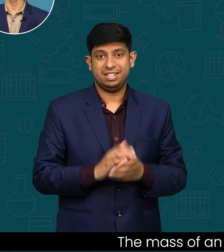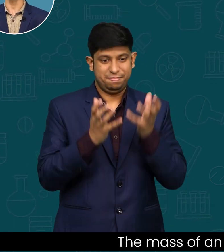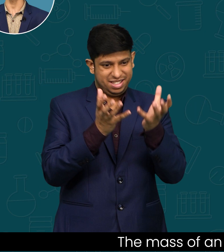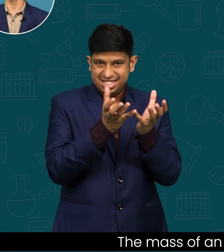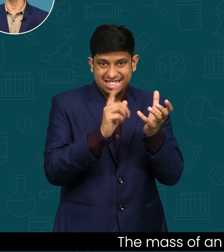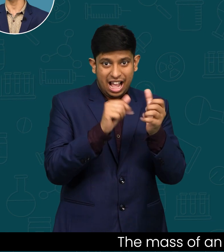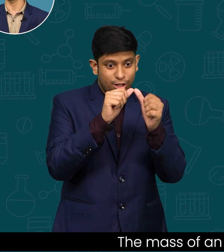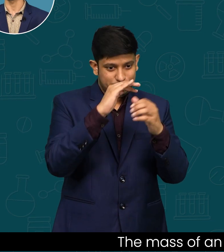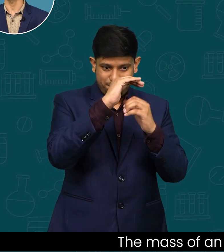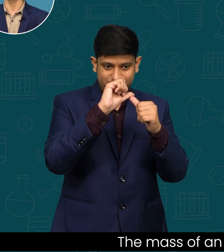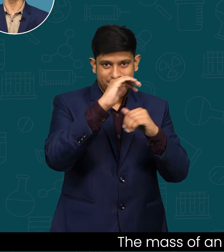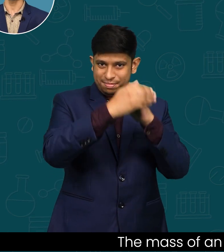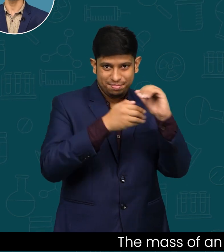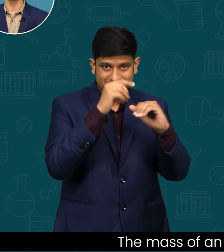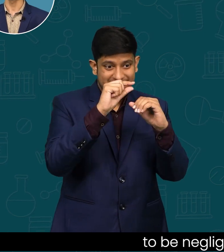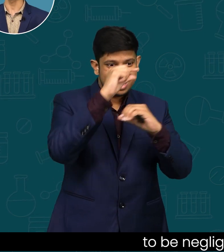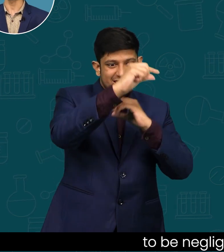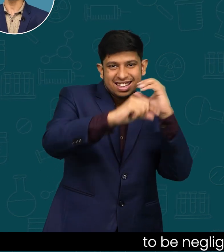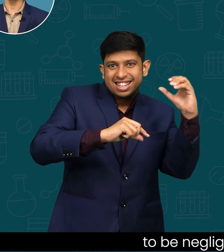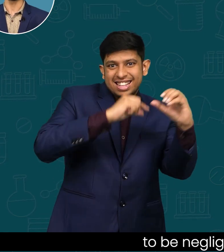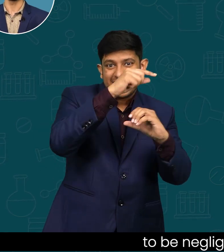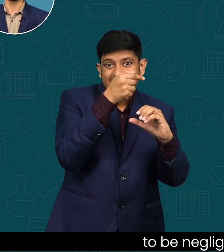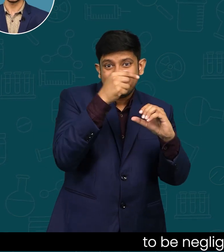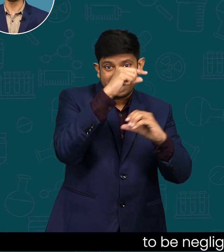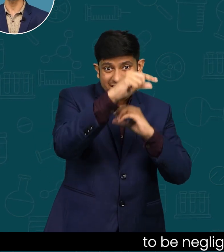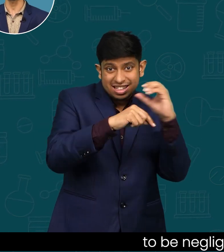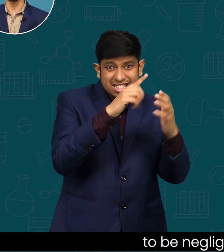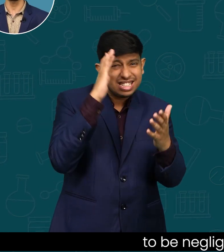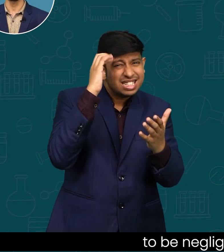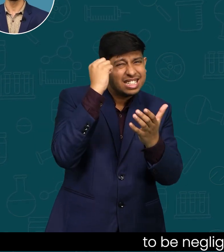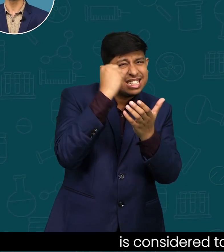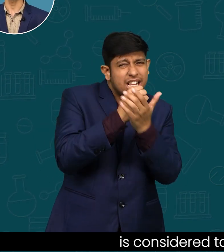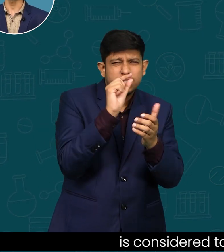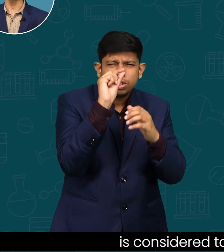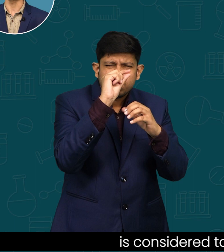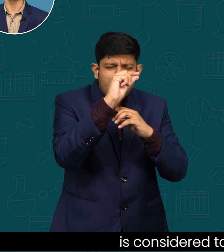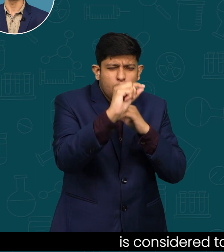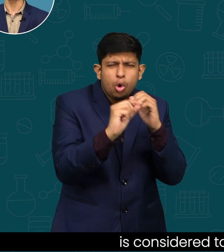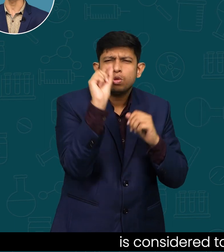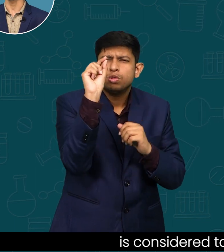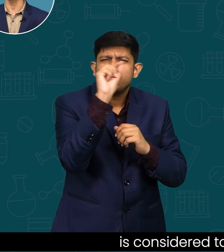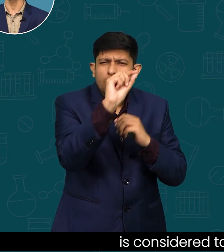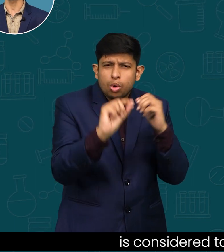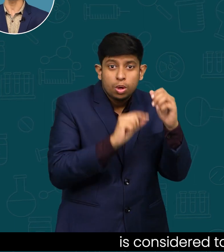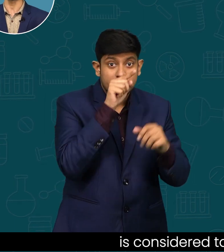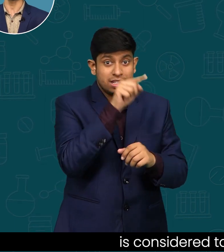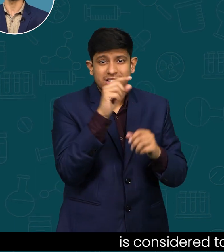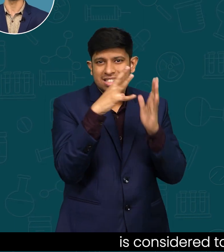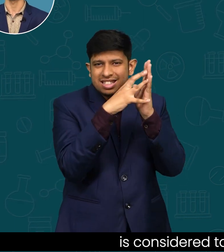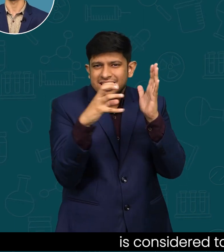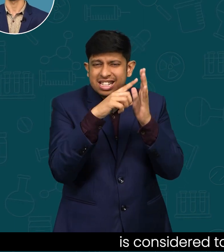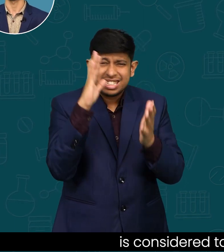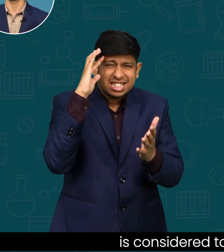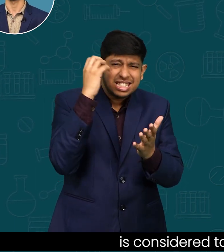The mass of an electron is considered to be negligible and its charge is considered to be 1 unit